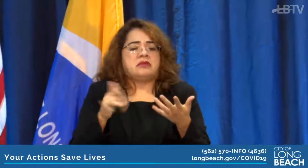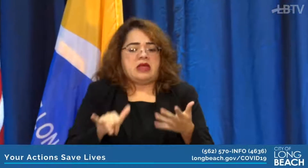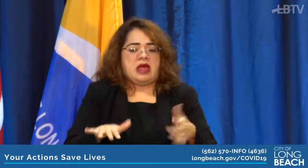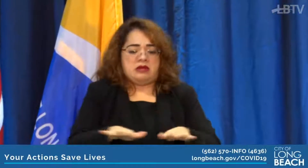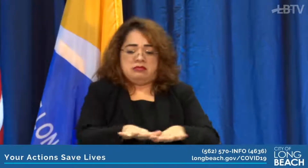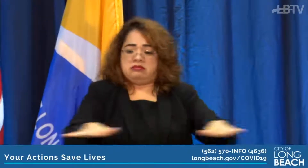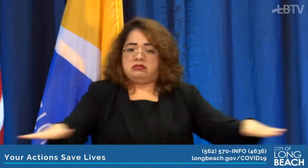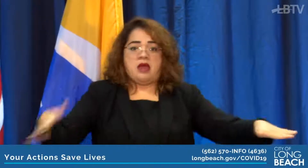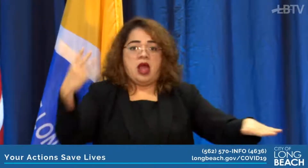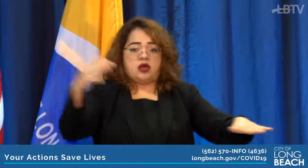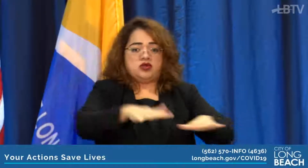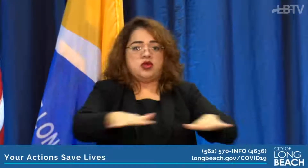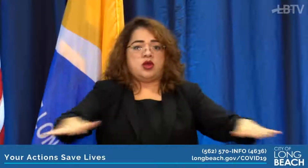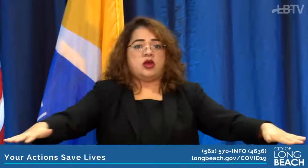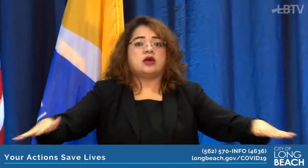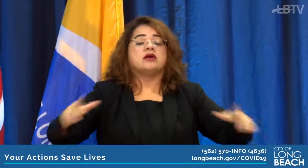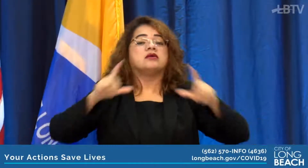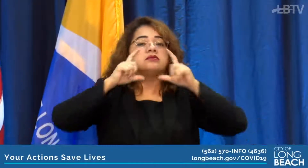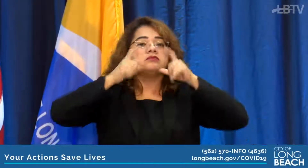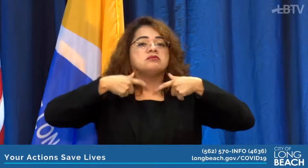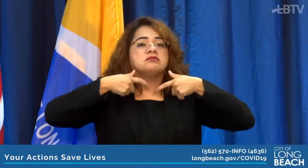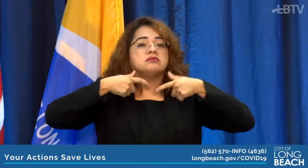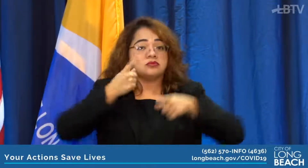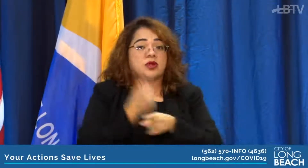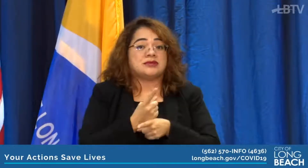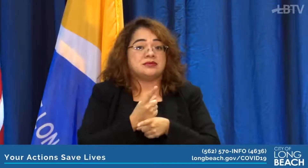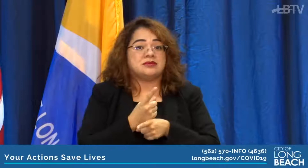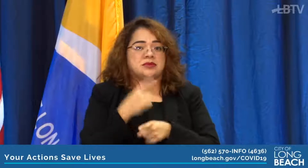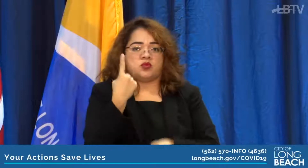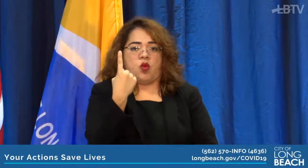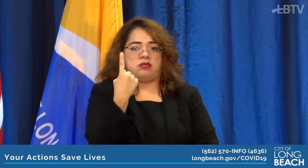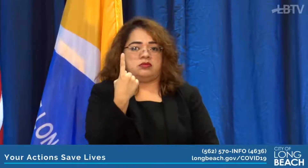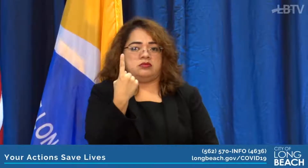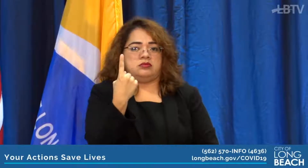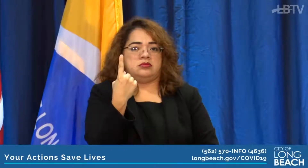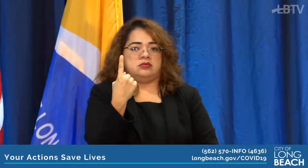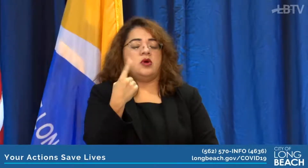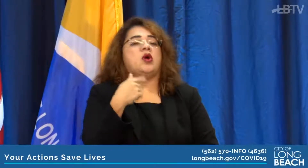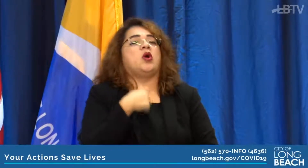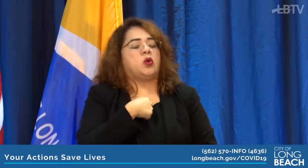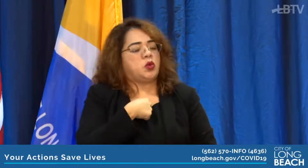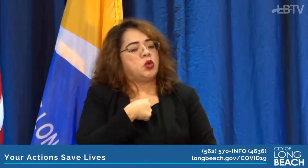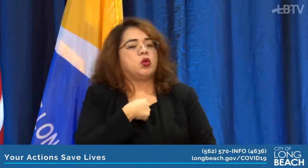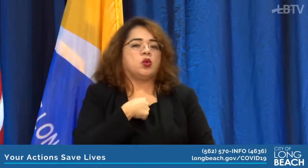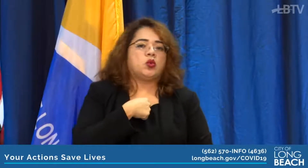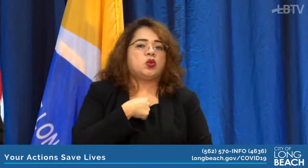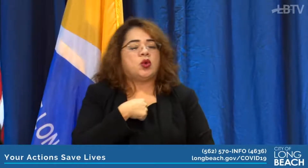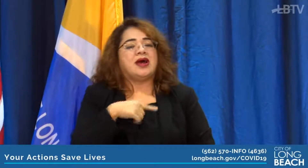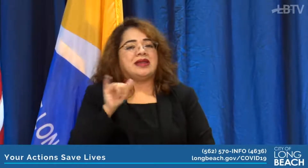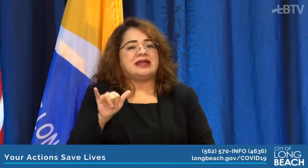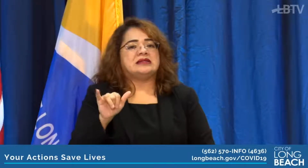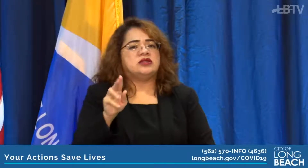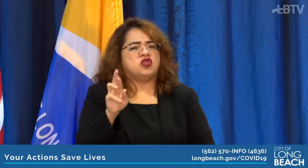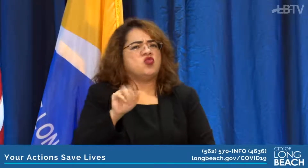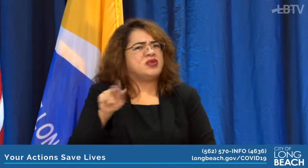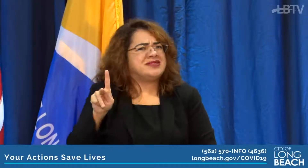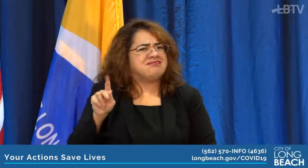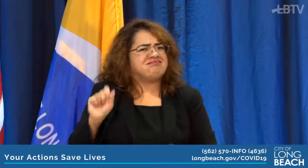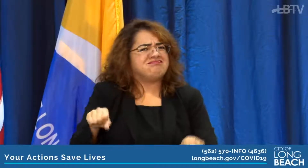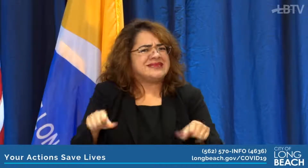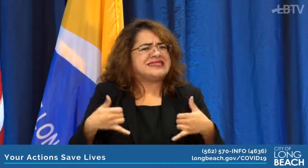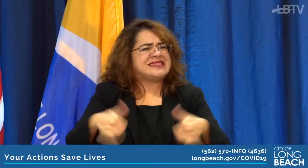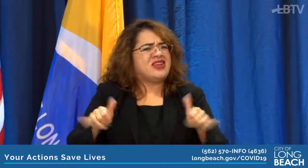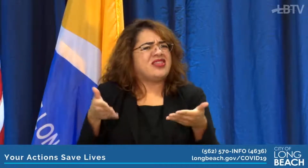where people do not wear their face coverings. So it is considered one of the most risky of